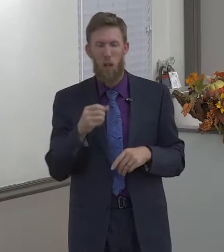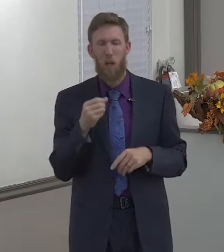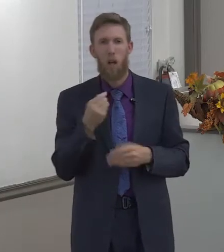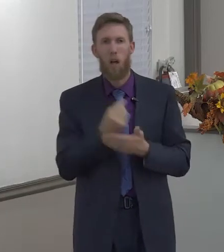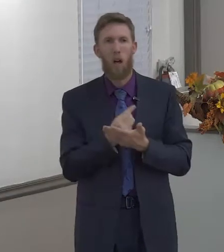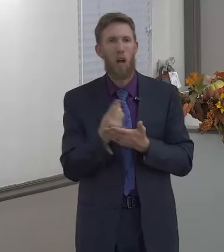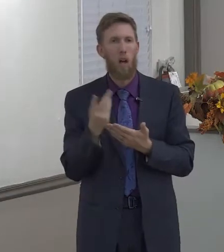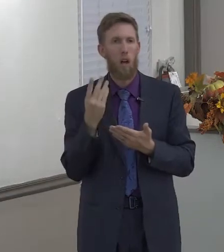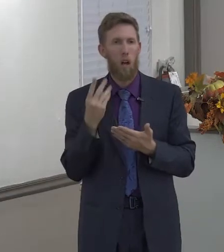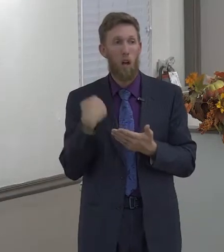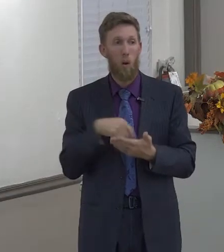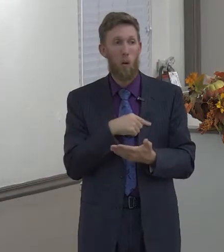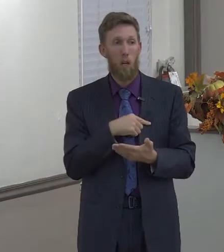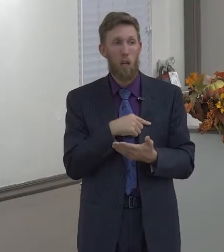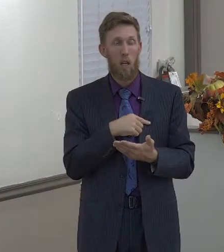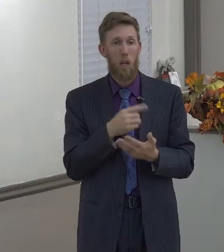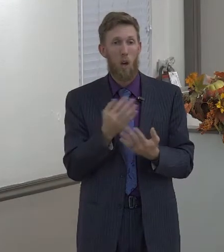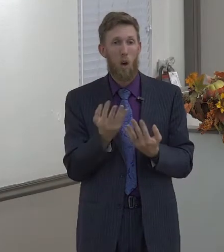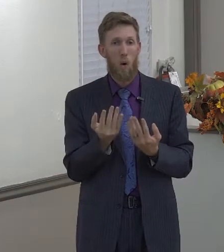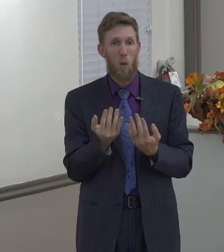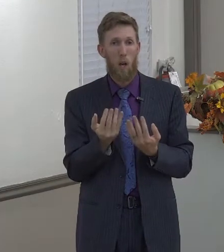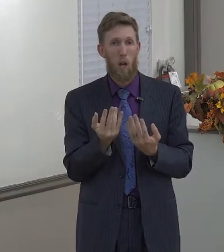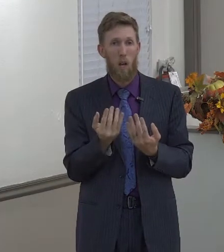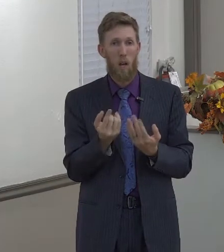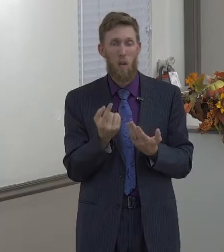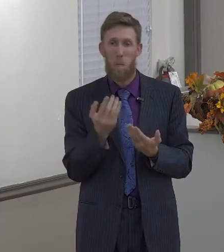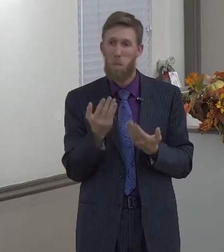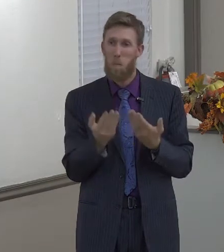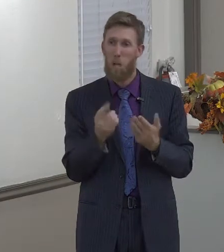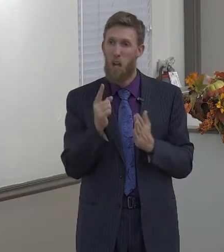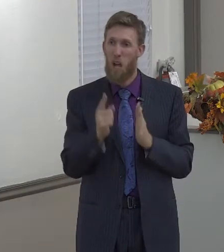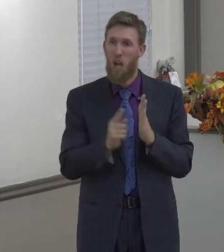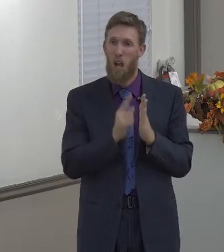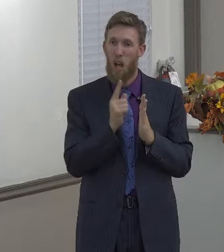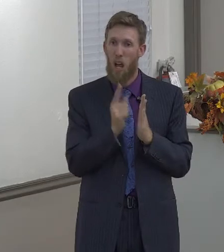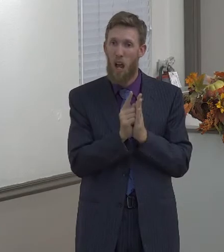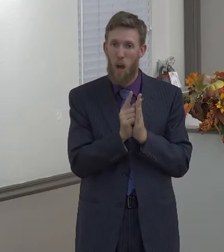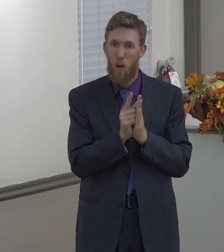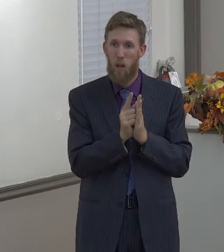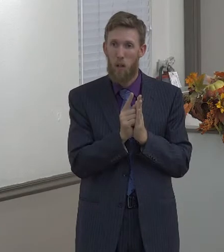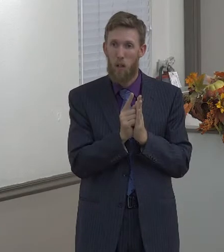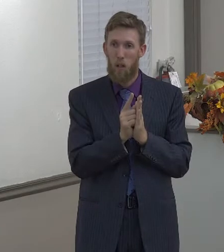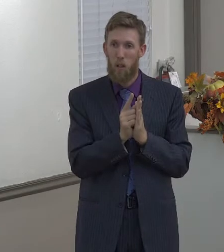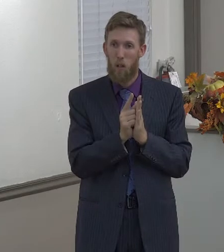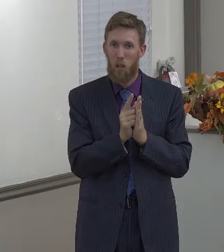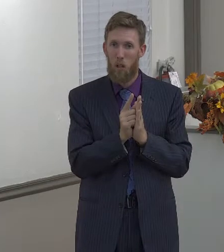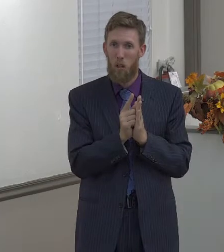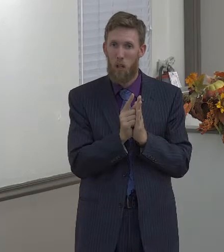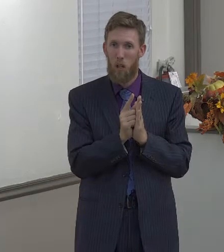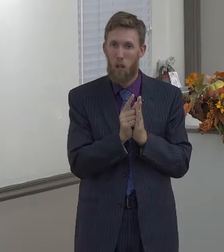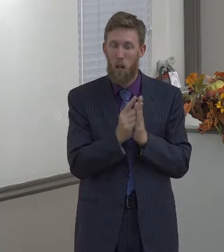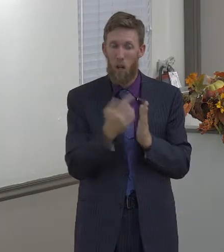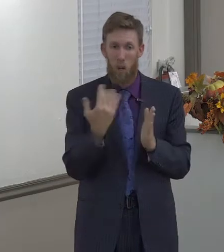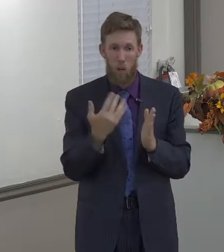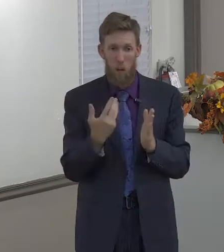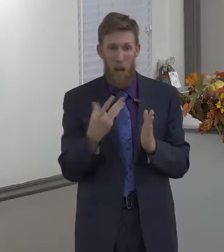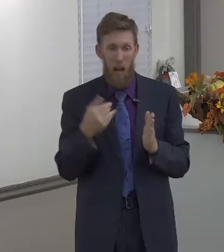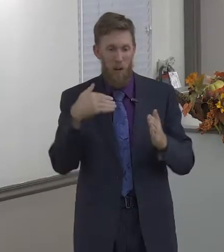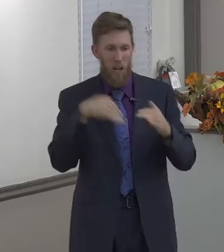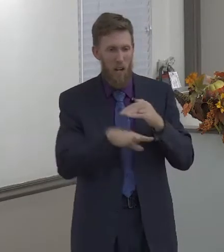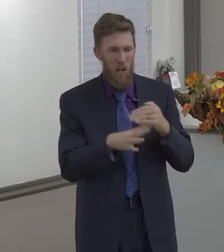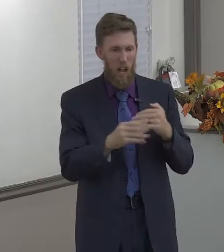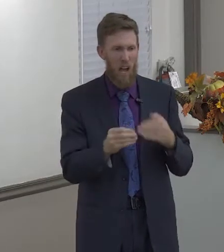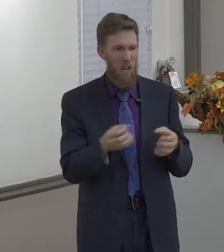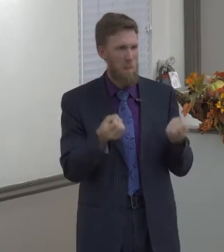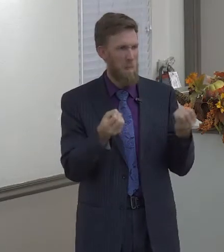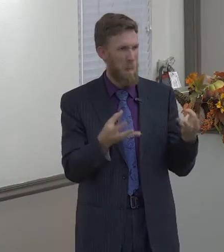tables. What in the world? They don't have the staff. These restaurants are understaffed,